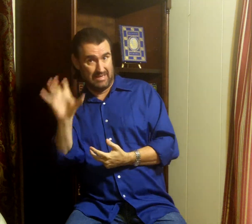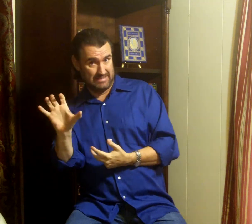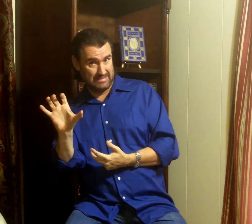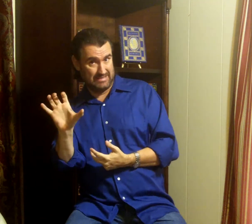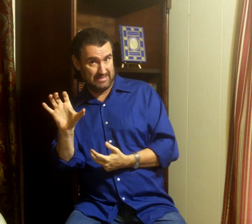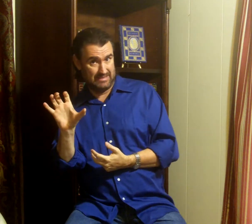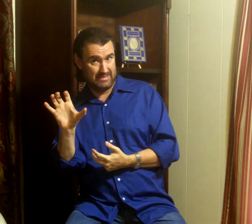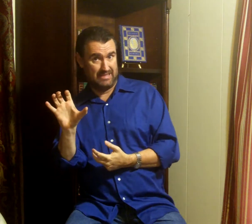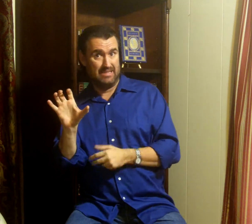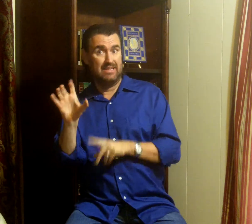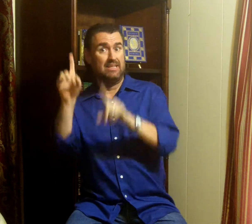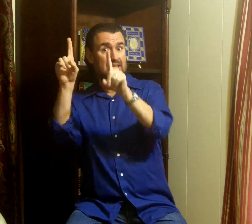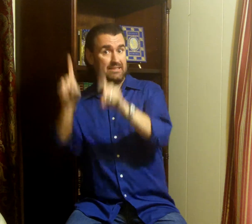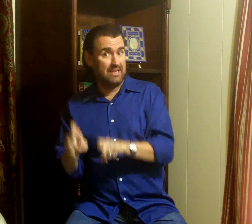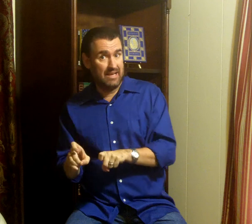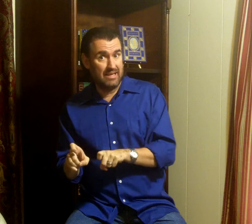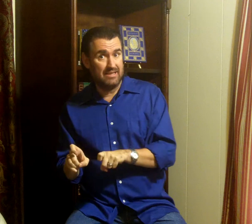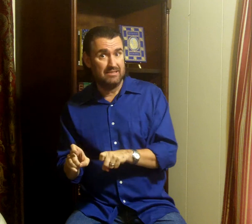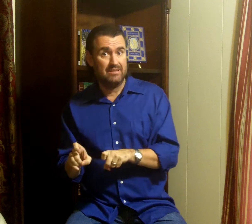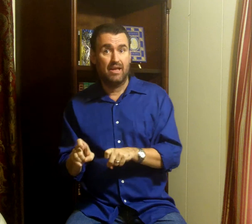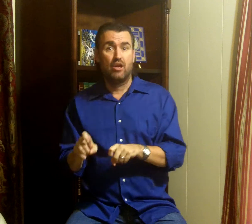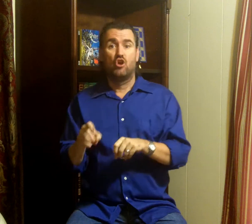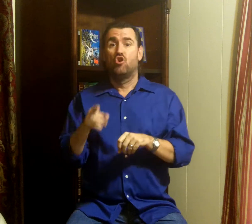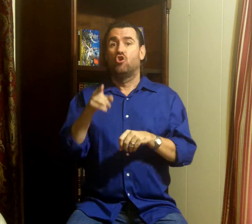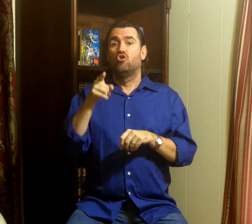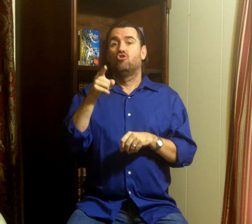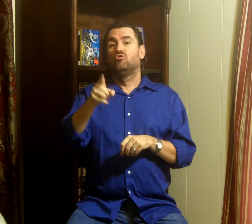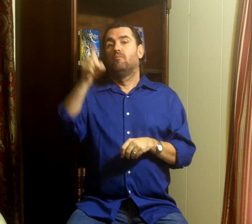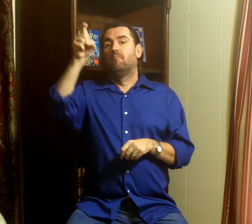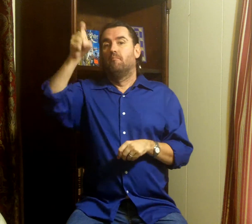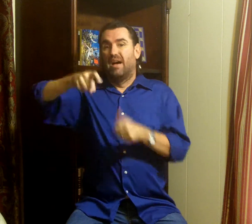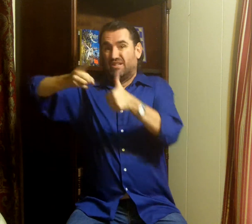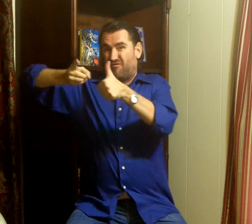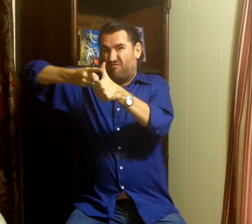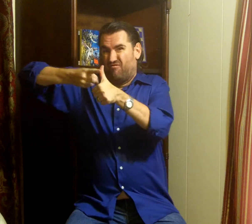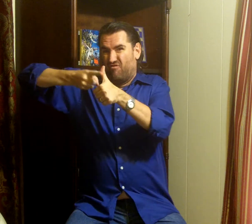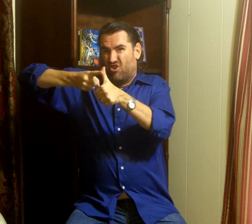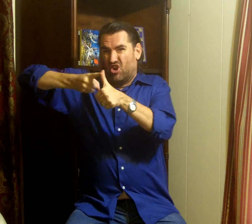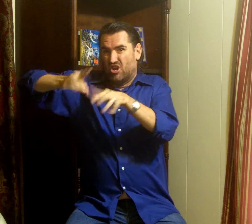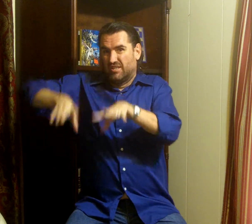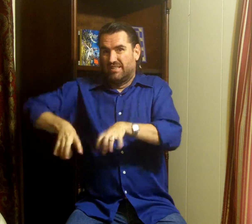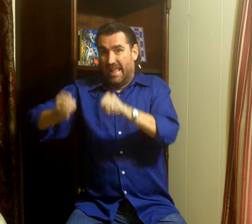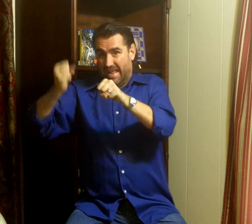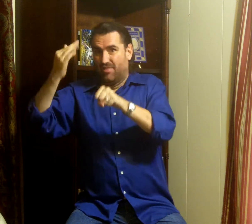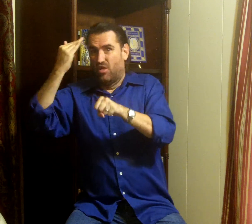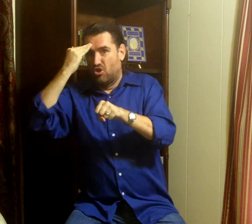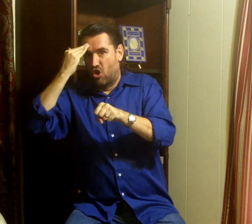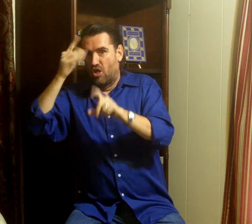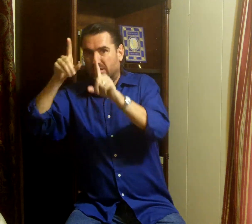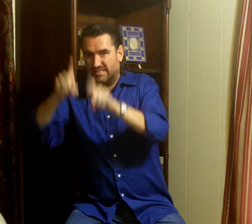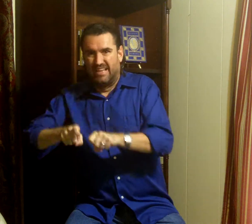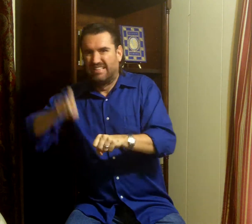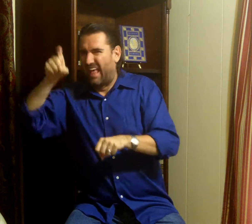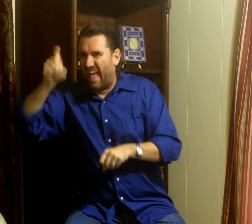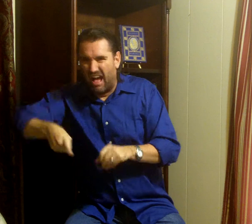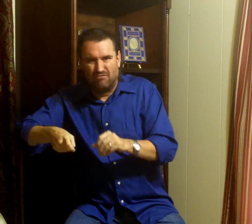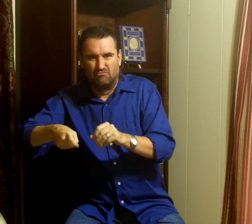the performance exam, you must take and pass a knowledge exam. So NIC has a knowledge exam that